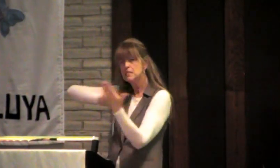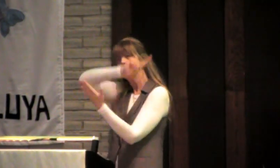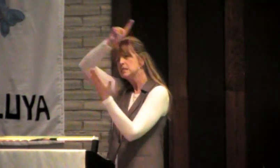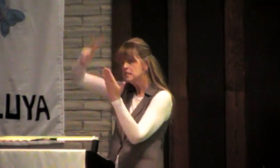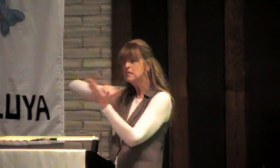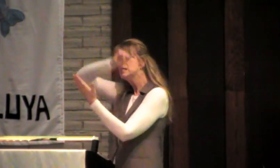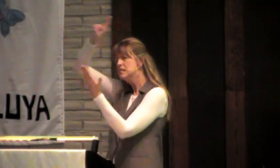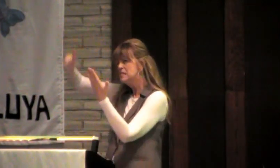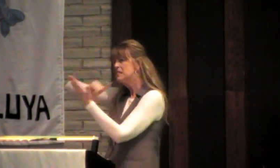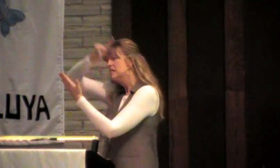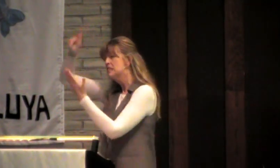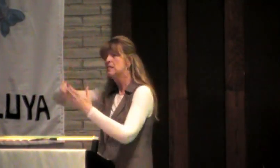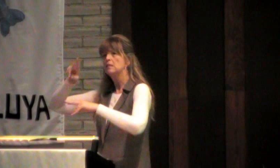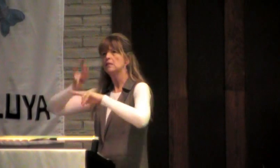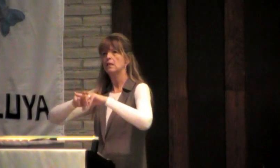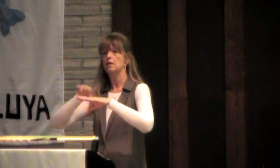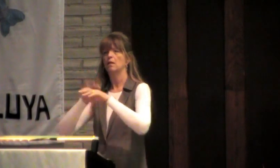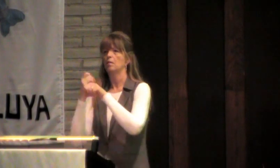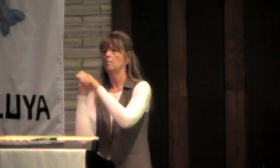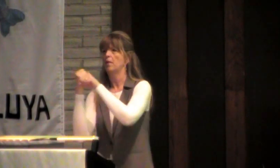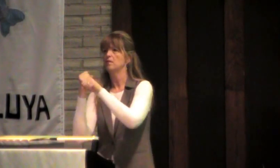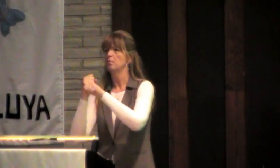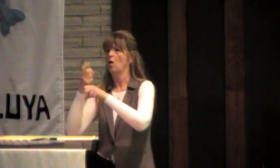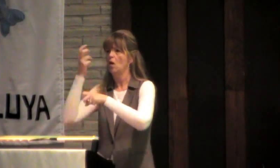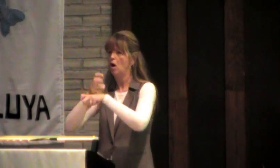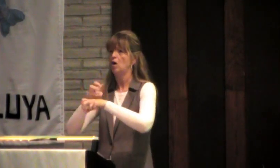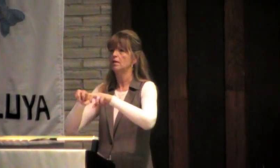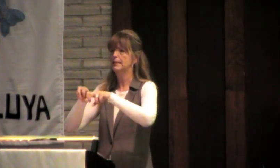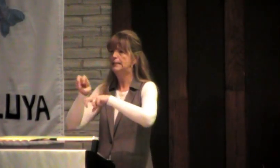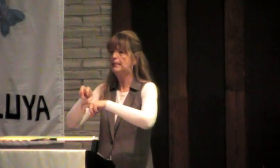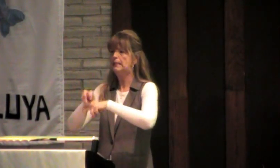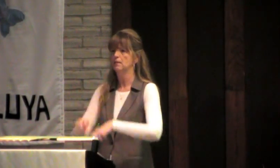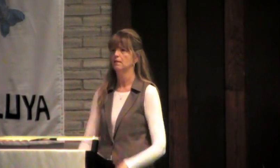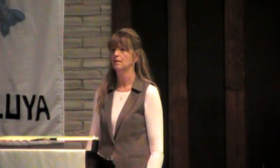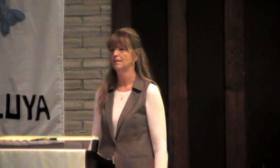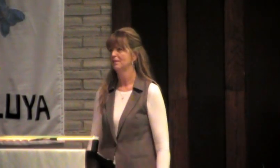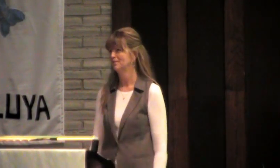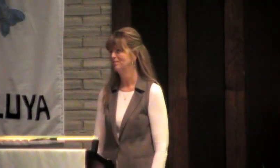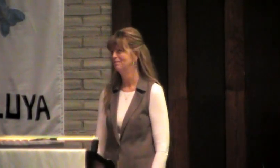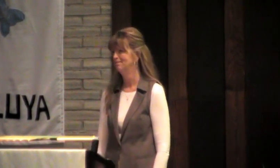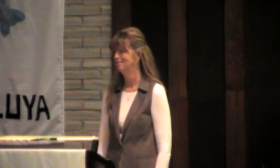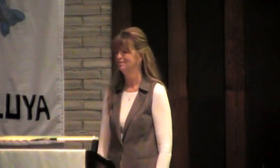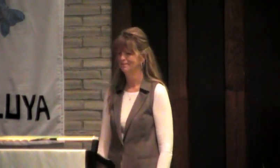there for hours and hours and hours sitting at a baseball game on a very hard seat.